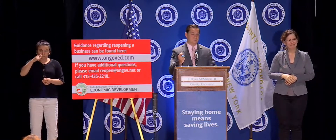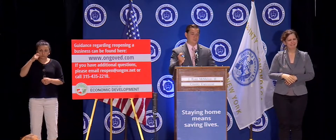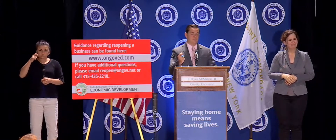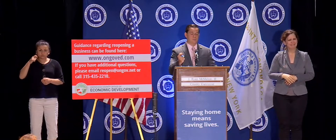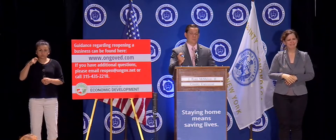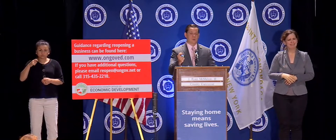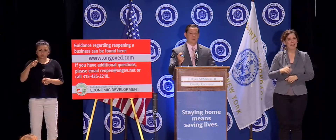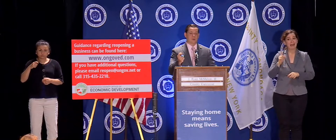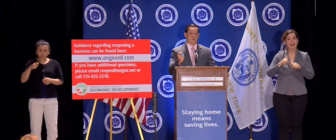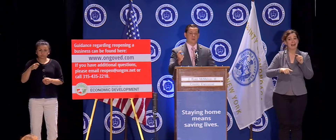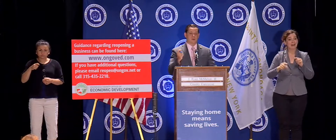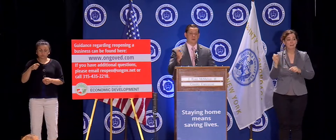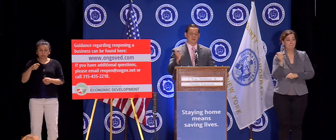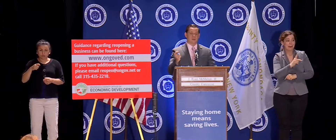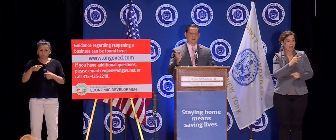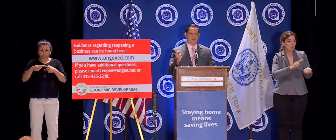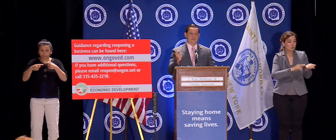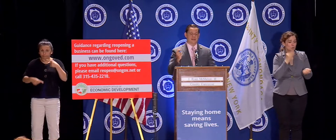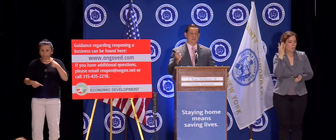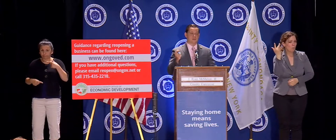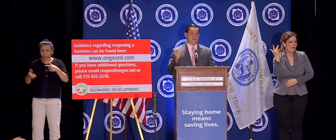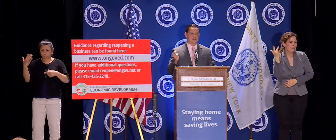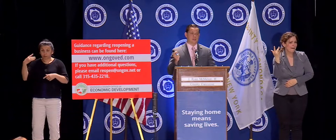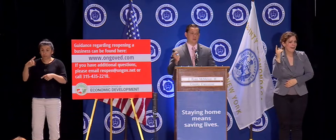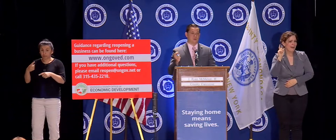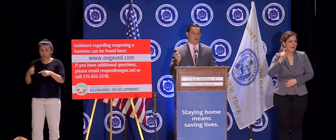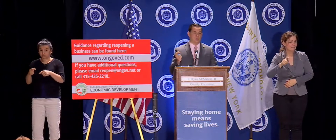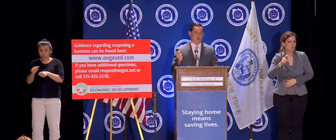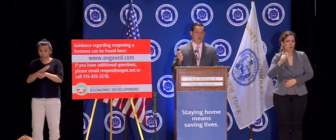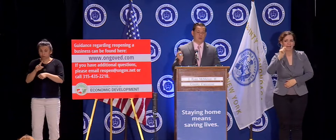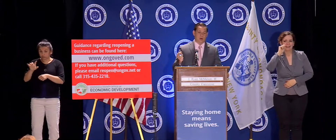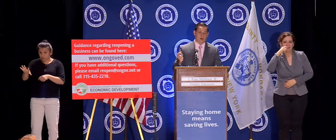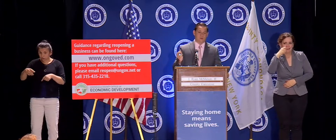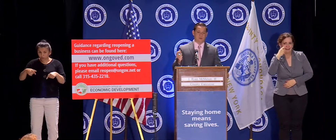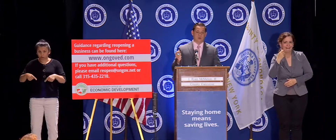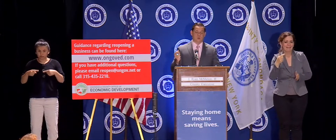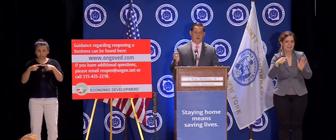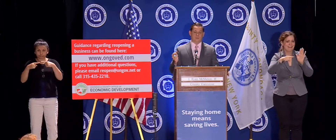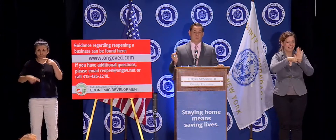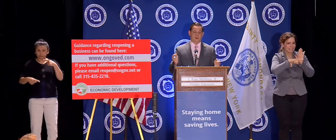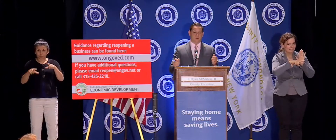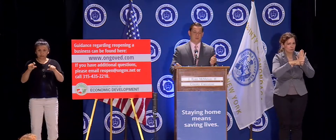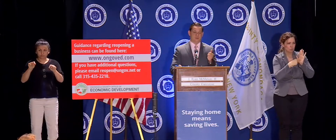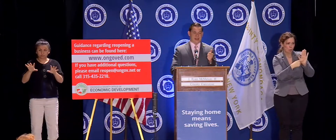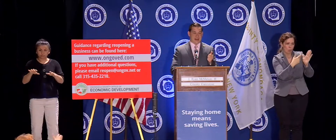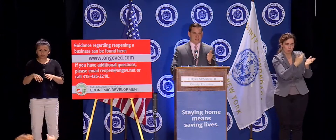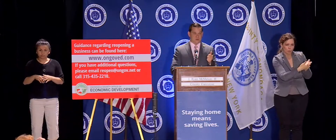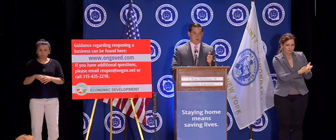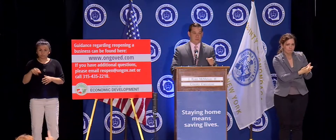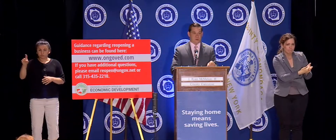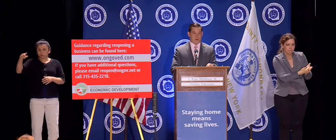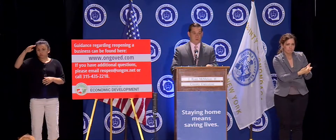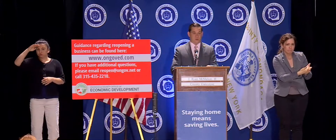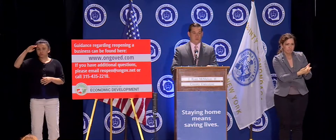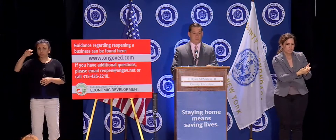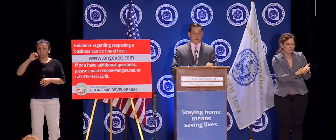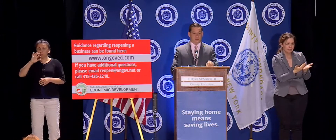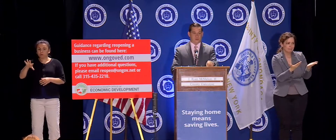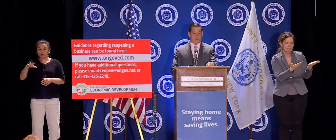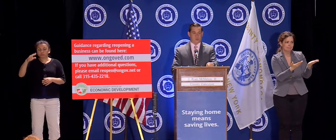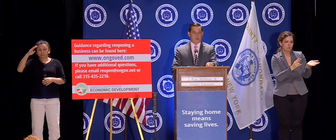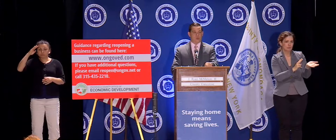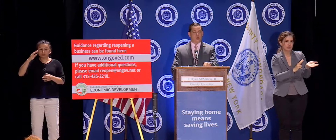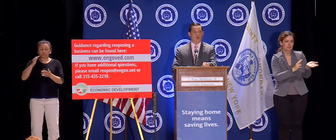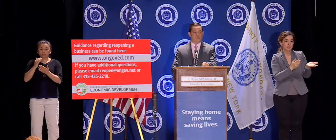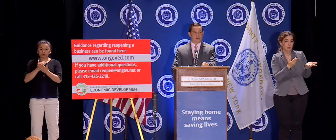COVID-19. Remember, the intent of the executive order was a good one, and the nursing homes asked for it, but they weren't referring